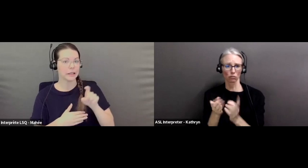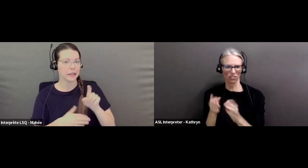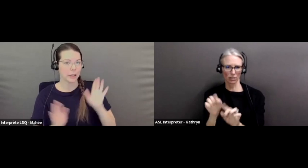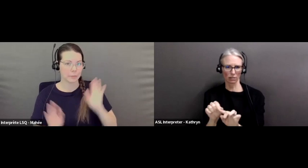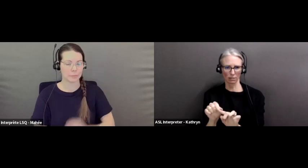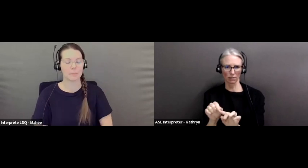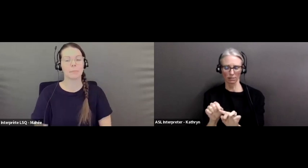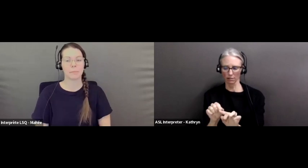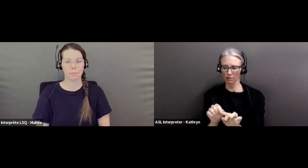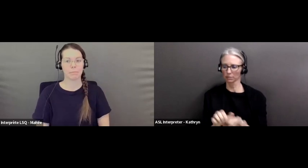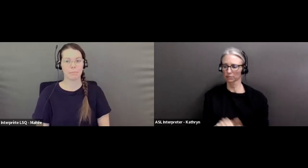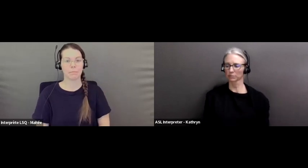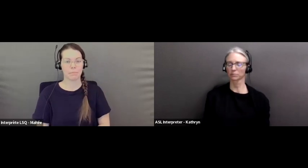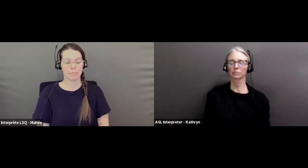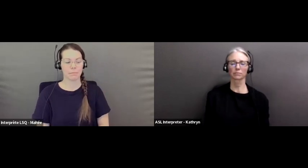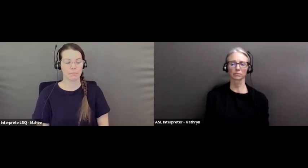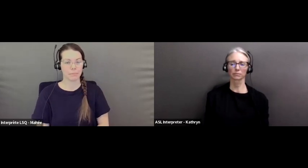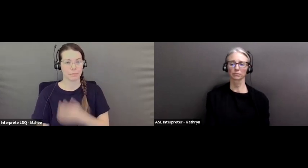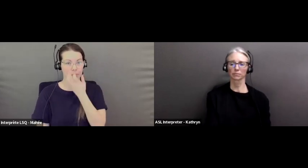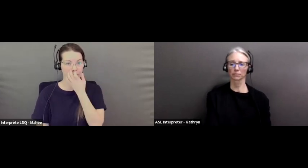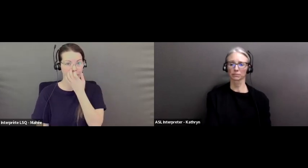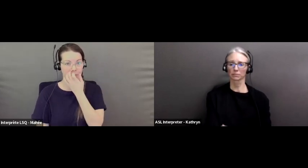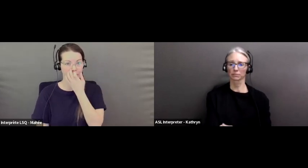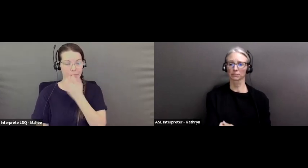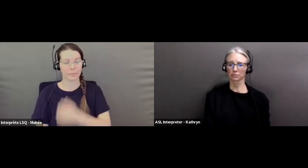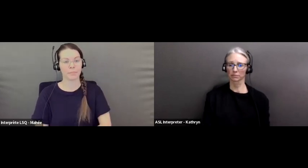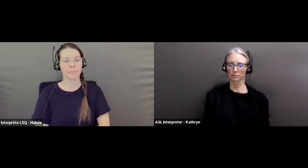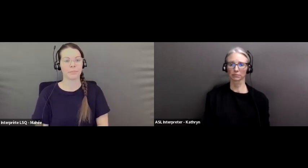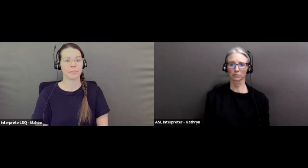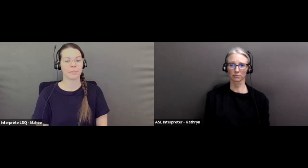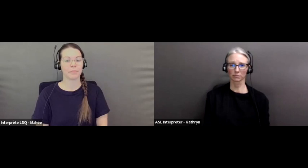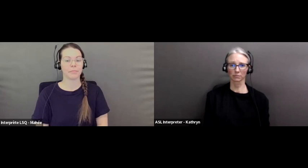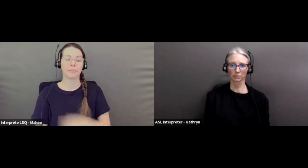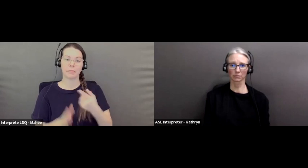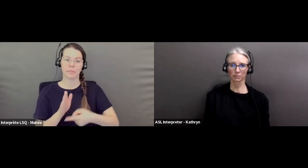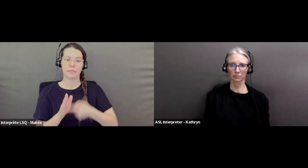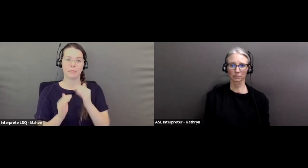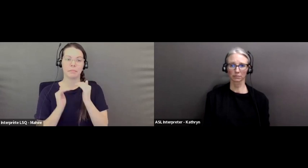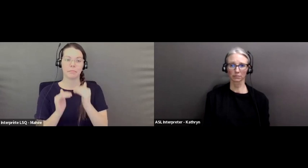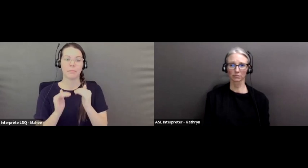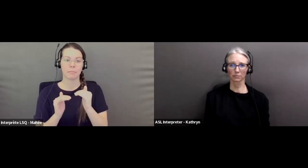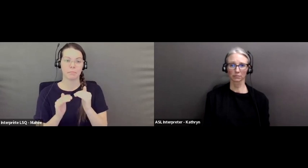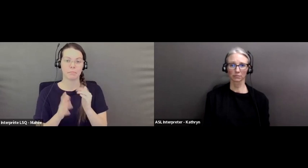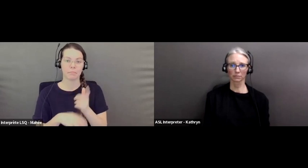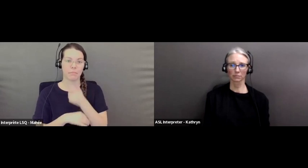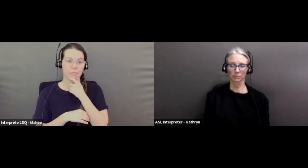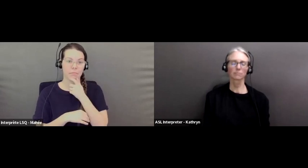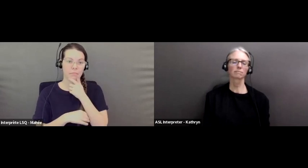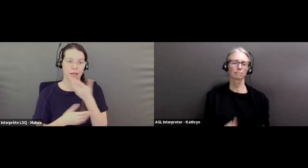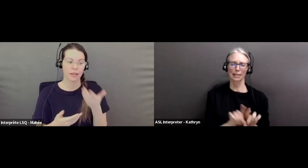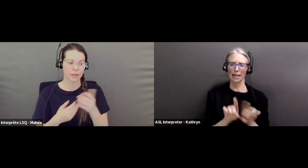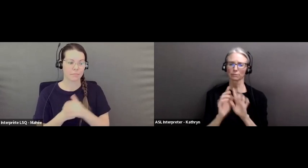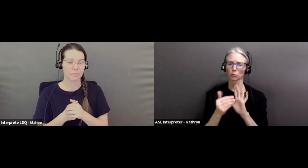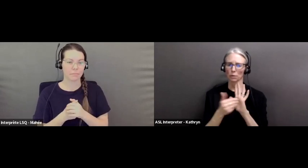My remarks will be delivered in both English and French, so I encourage you to be ready to use the simultaneous